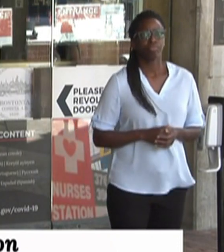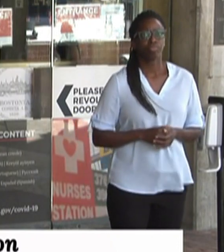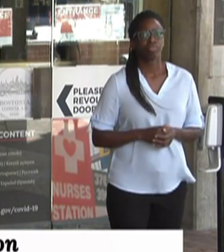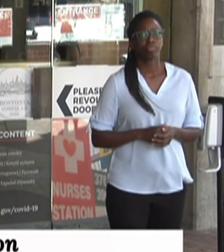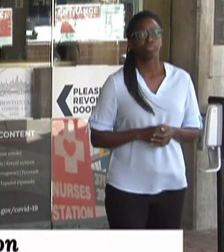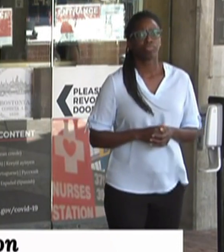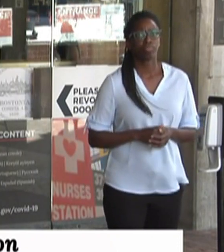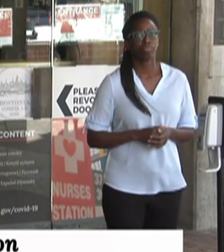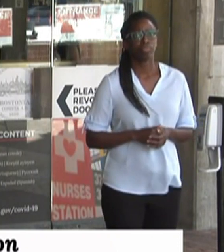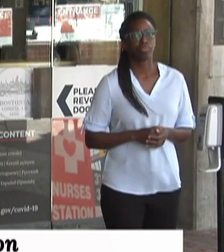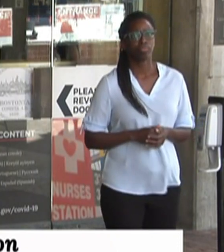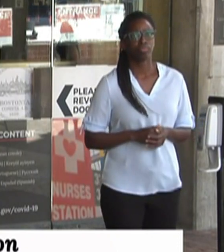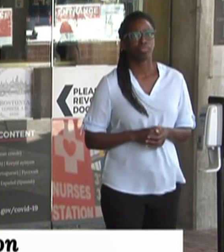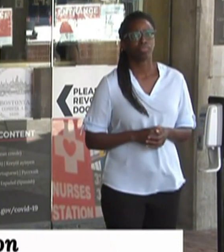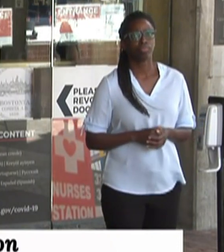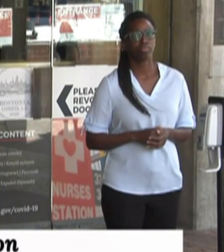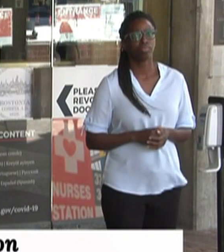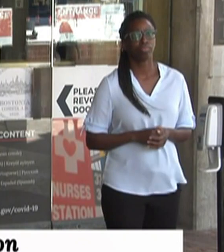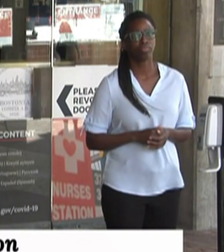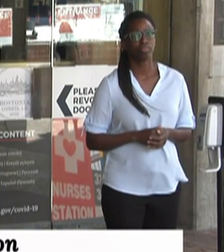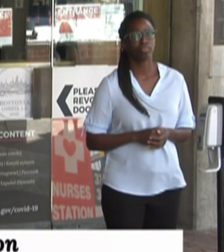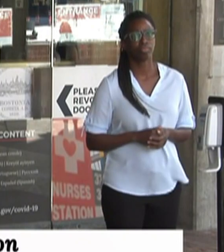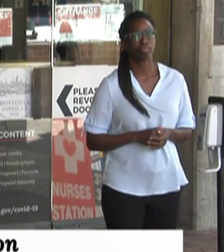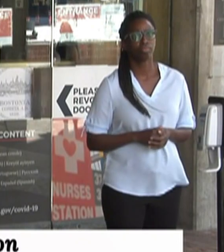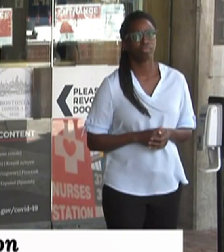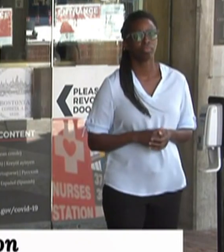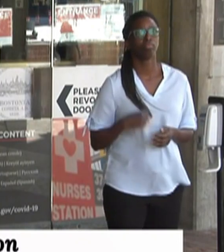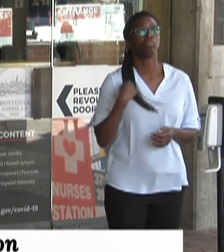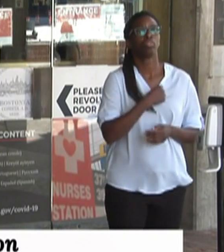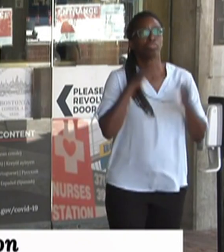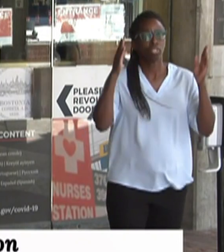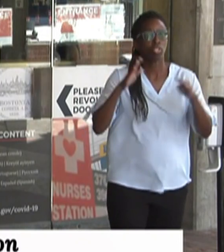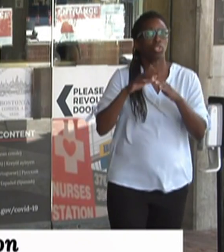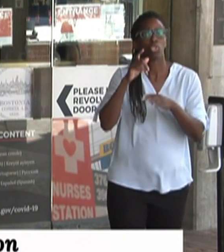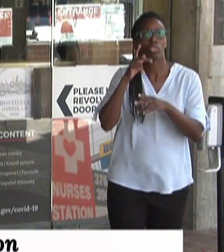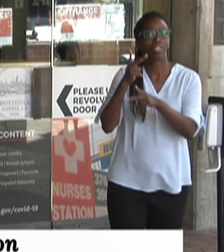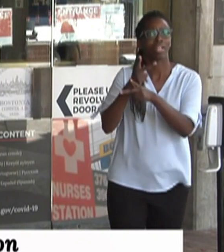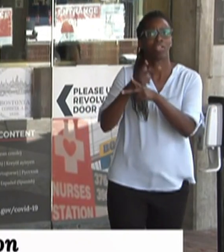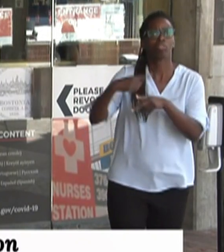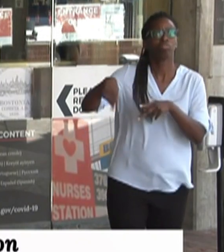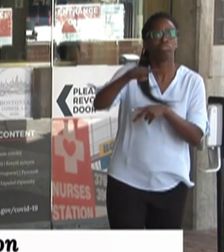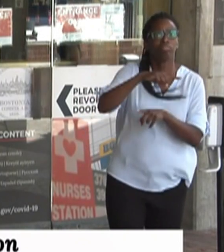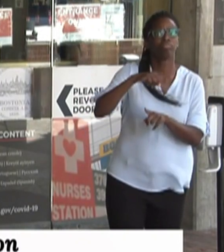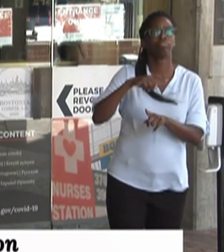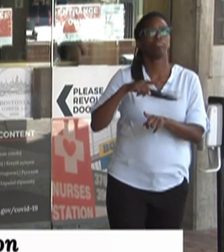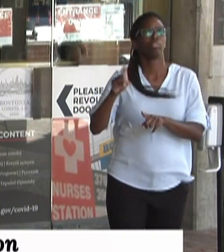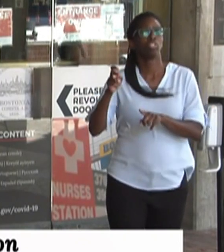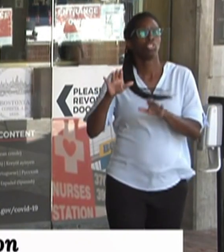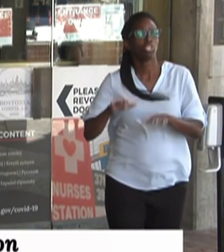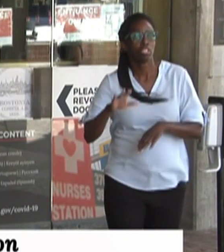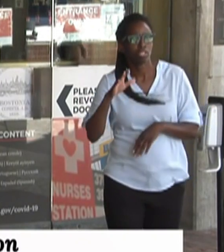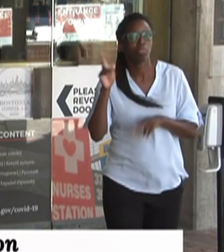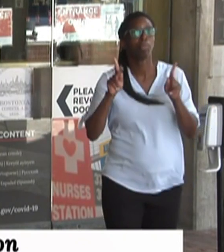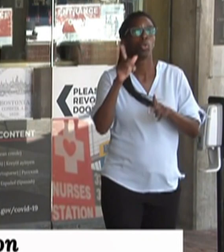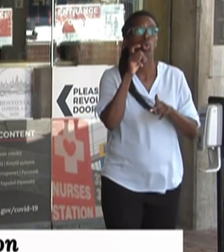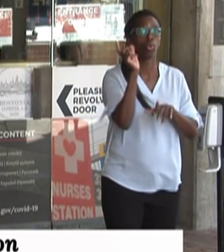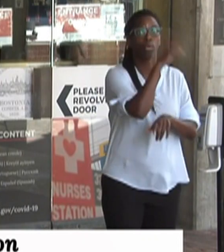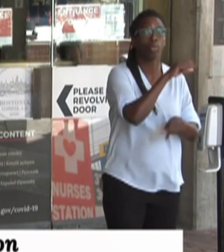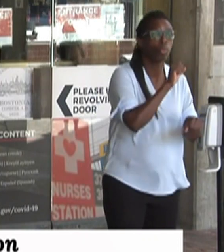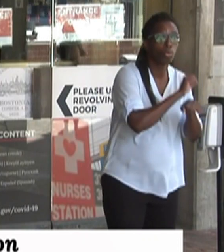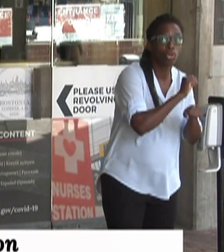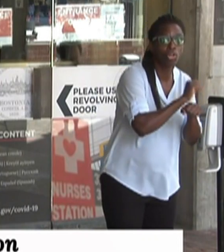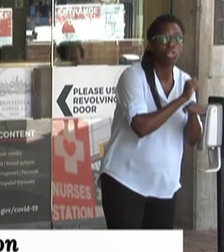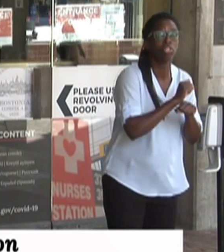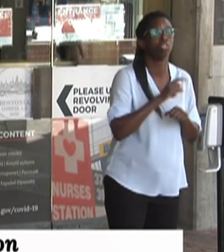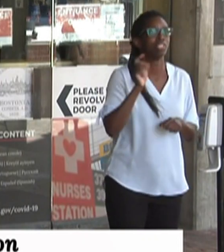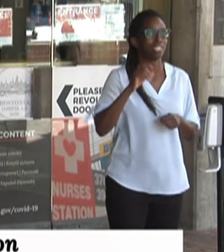not just the clients, but also the caregivers who need support. Many of the caregivers that work in these industries are low-income families, and they need